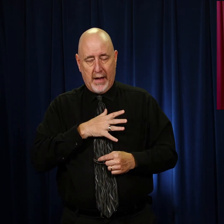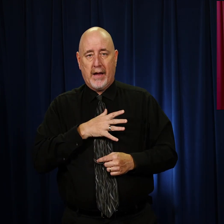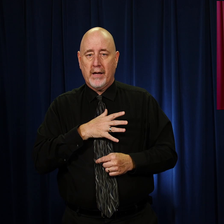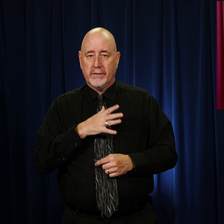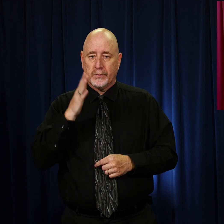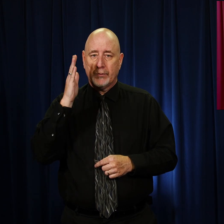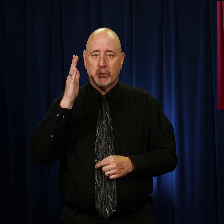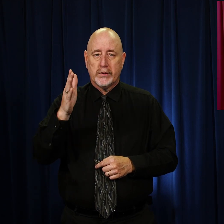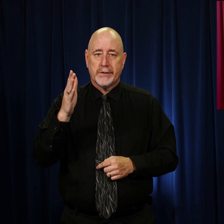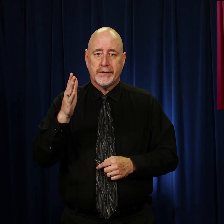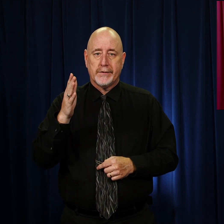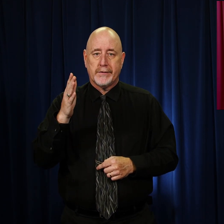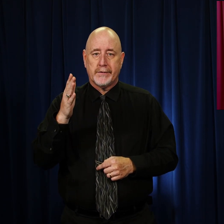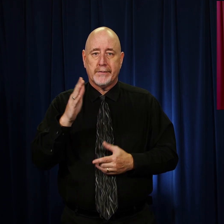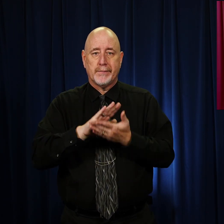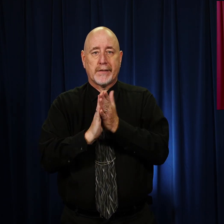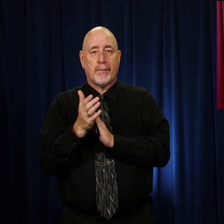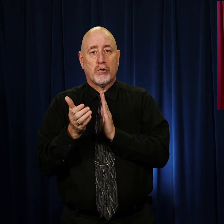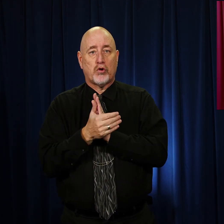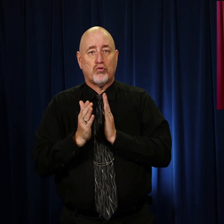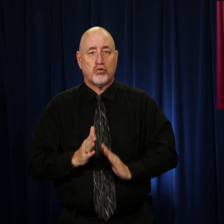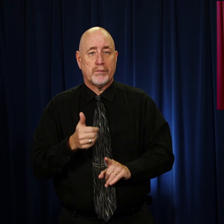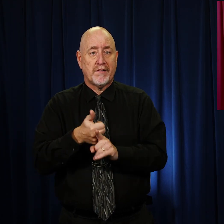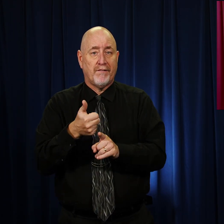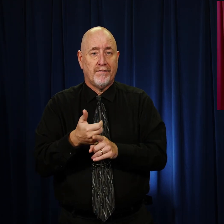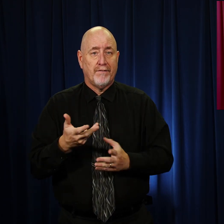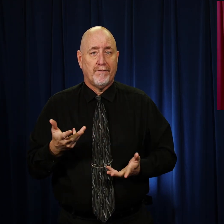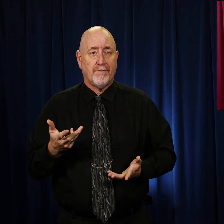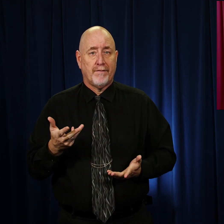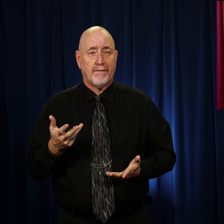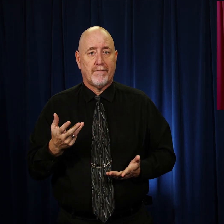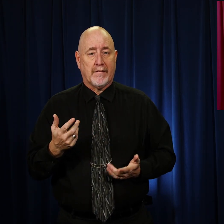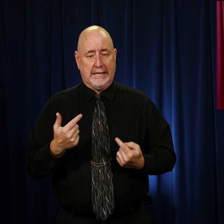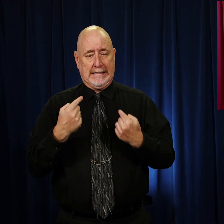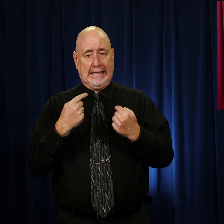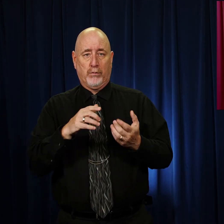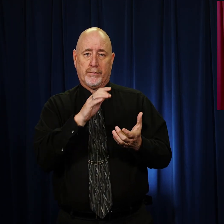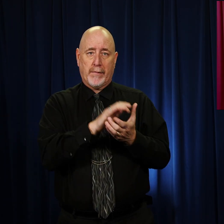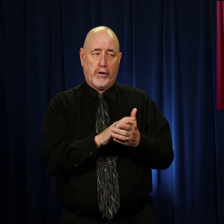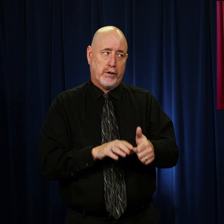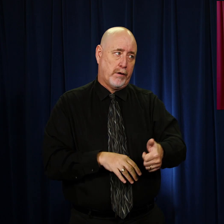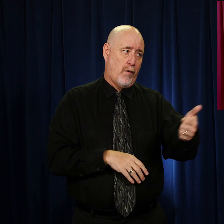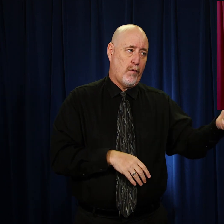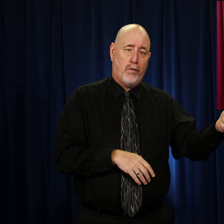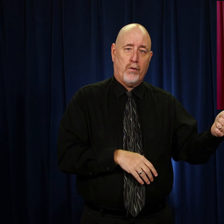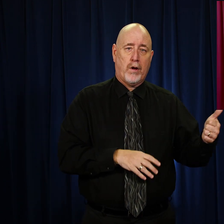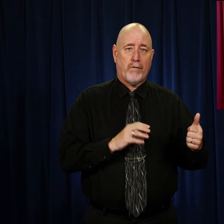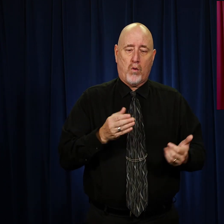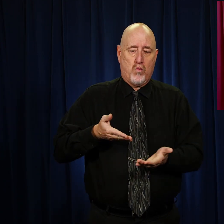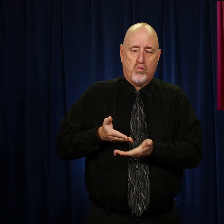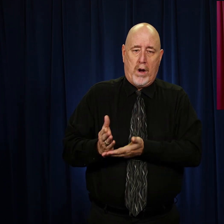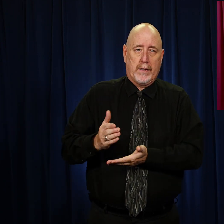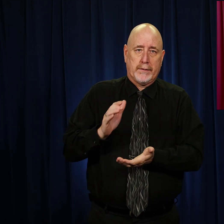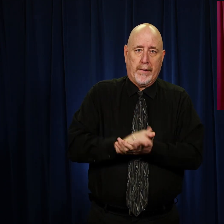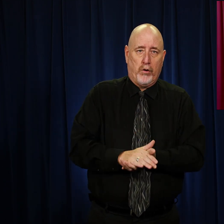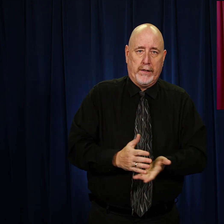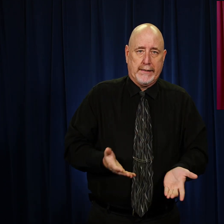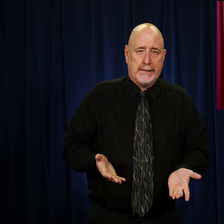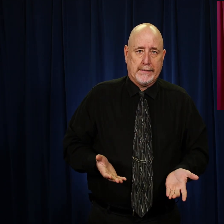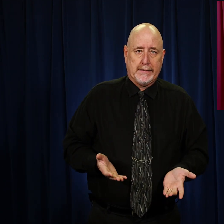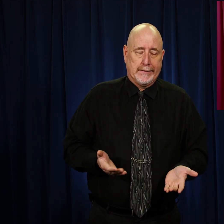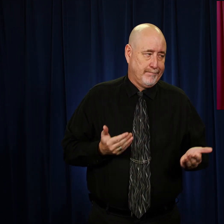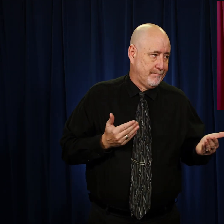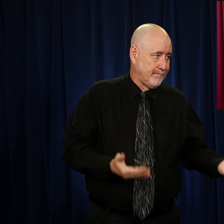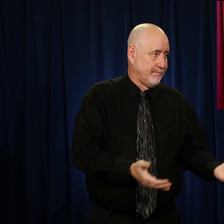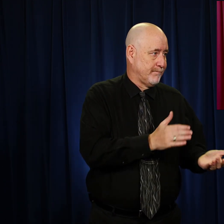find himself as an adulterer because he will be marrying someone else when he has no right to marry someone